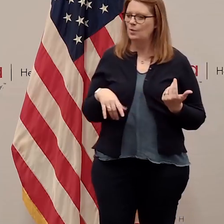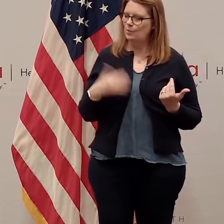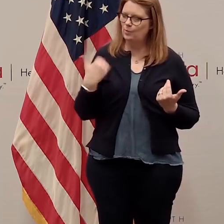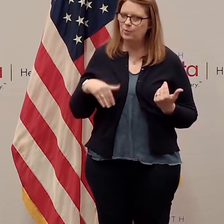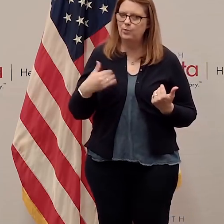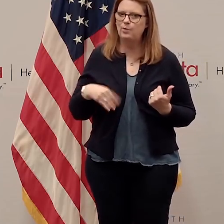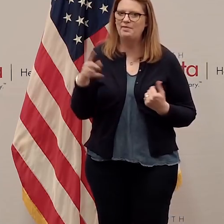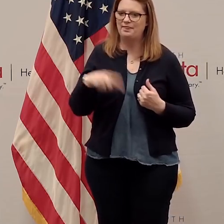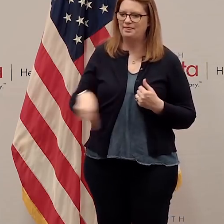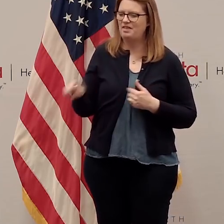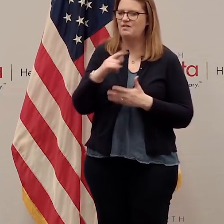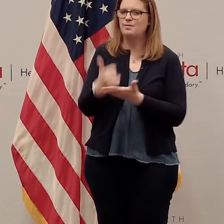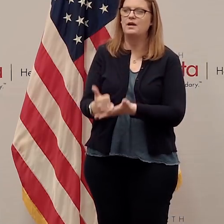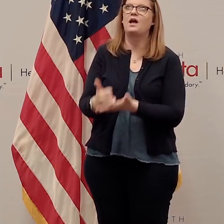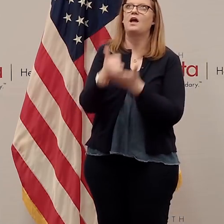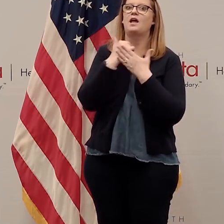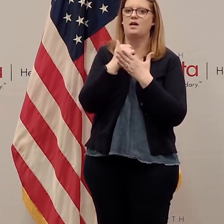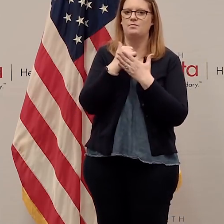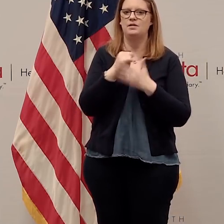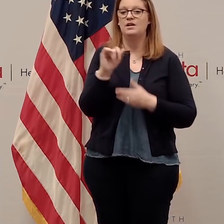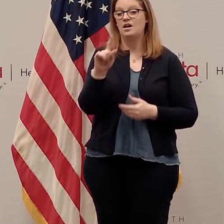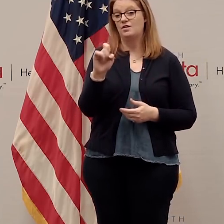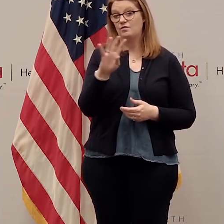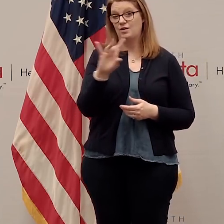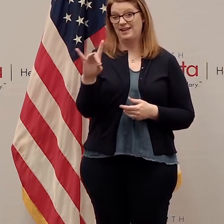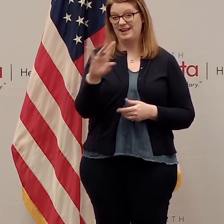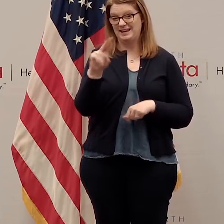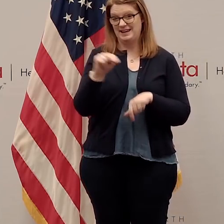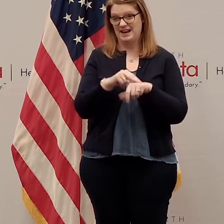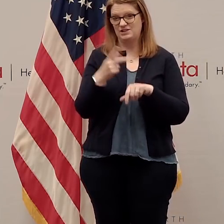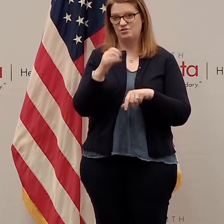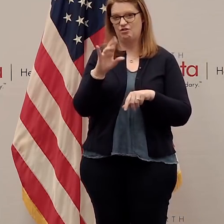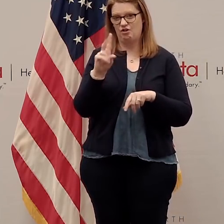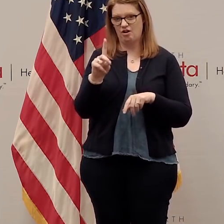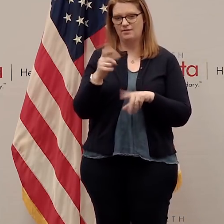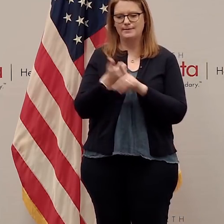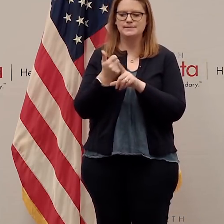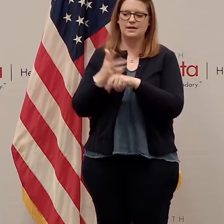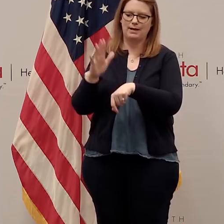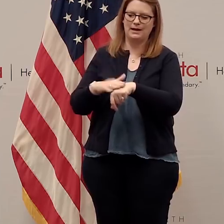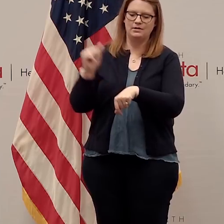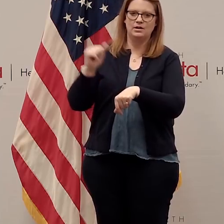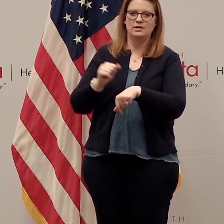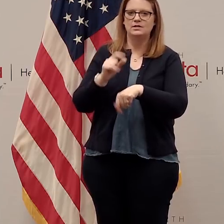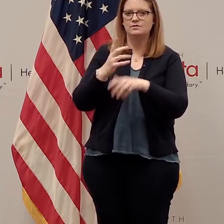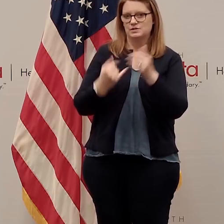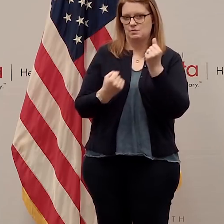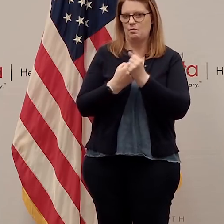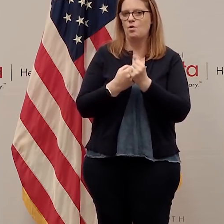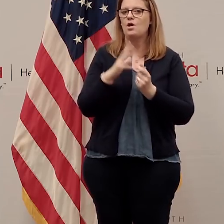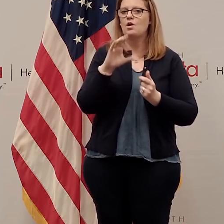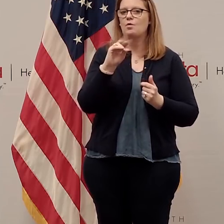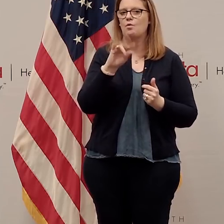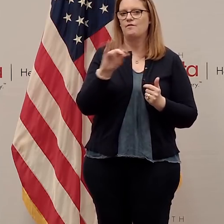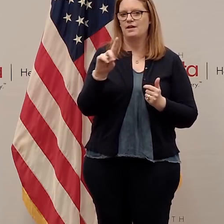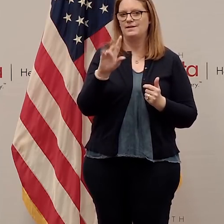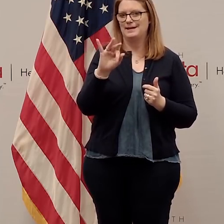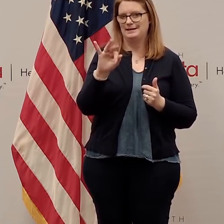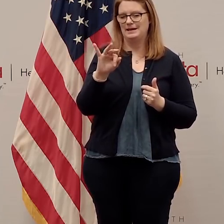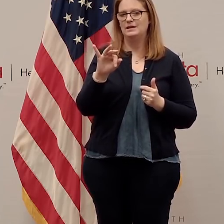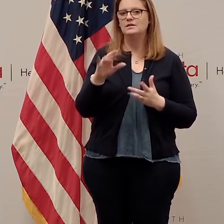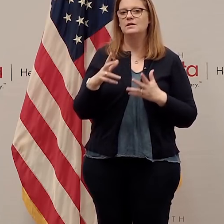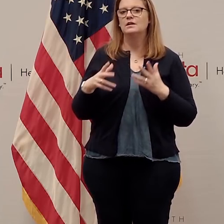against COVID-19. We have 148 National Guard members that have been called up in direct support of COVID-19. Another